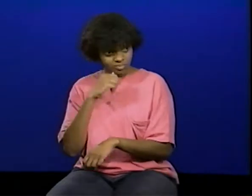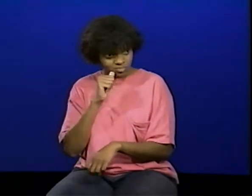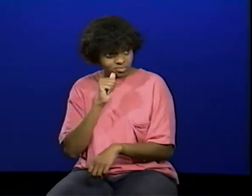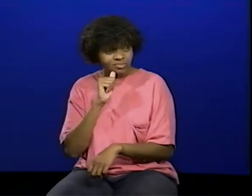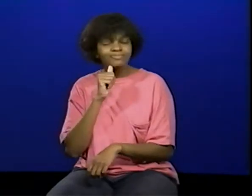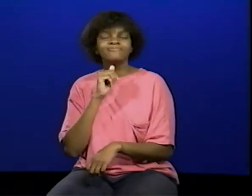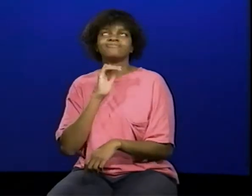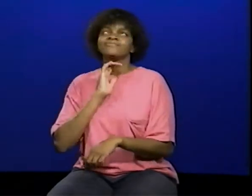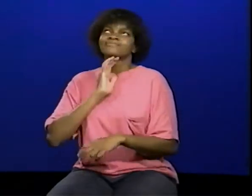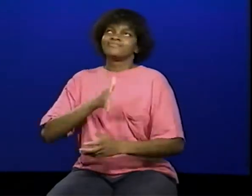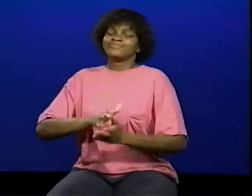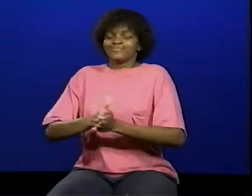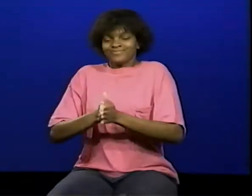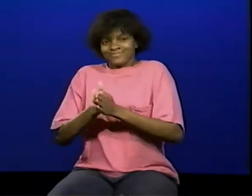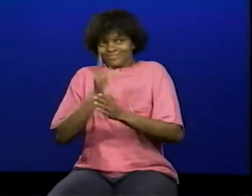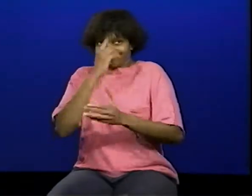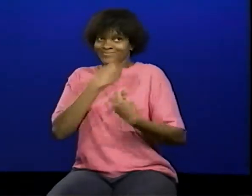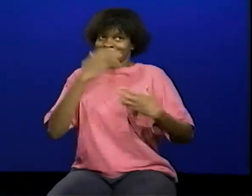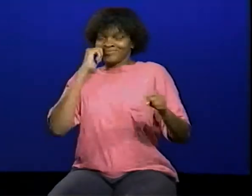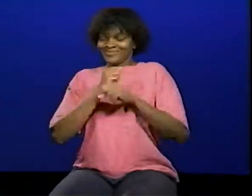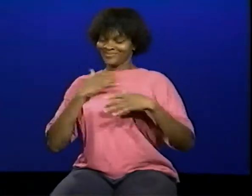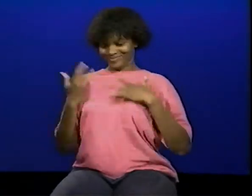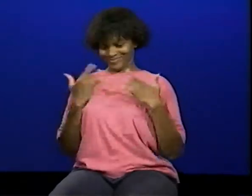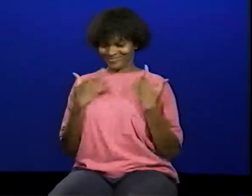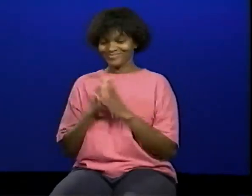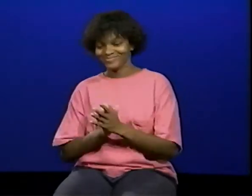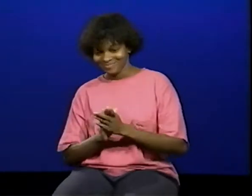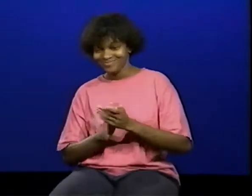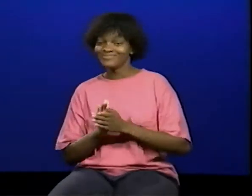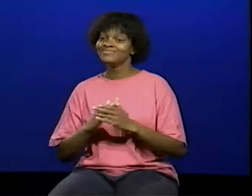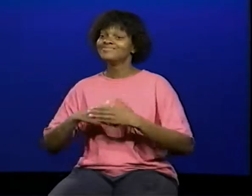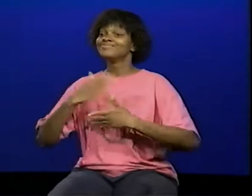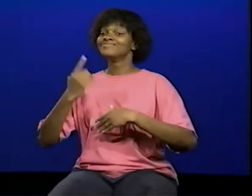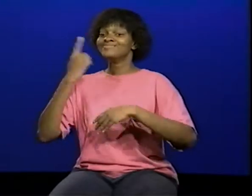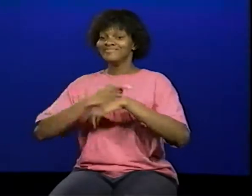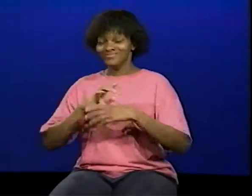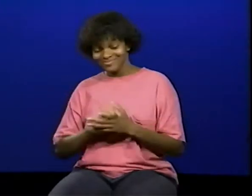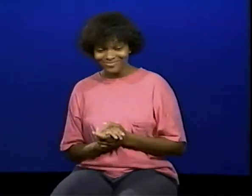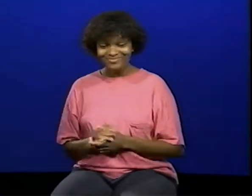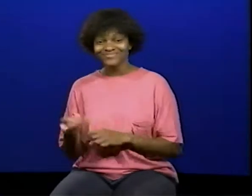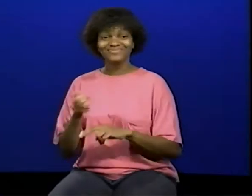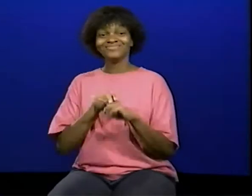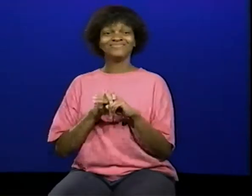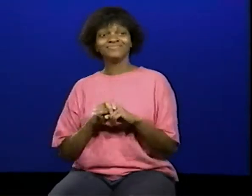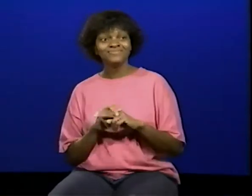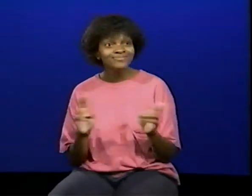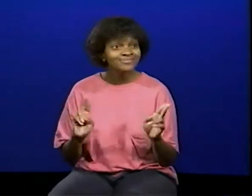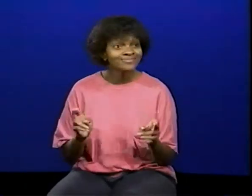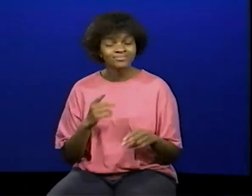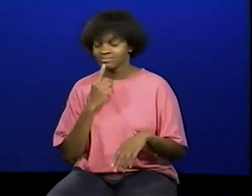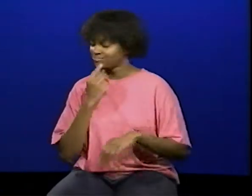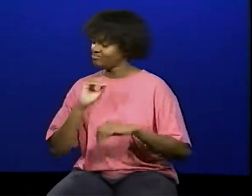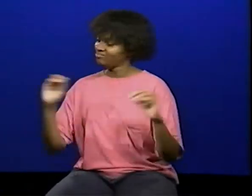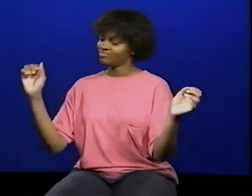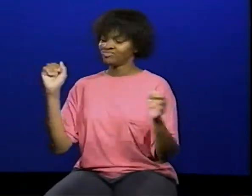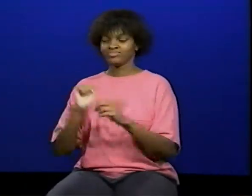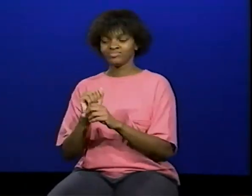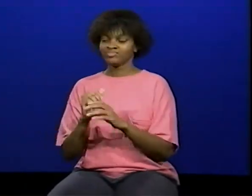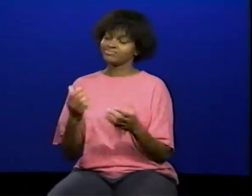had anything to do. And when I told her I didn't, she said that there was someone who would be coming tomorrow who I should work with. So I got really excited and decided